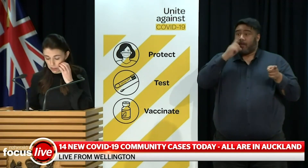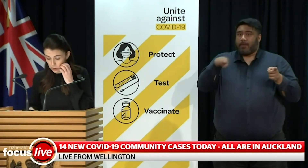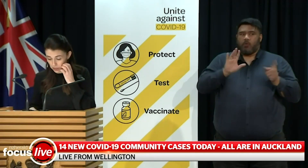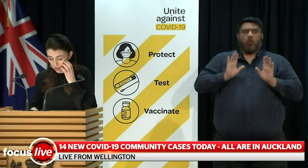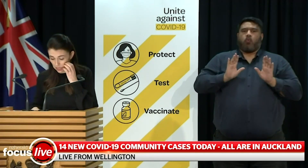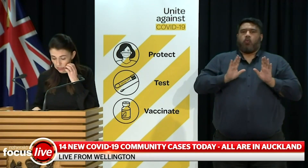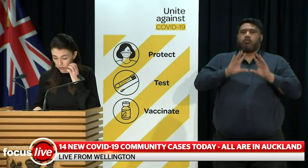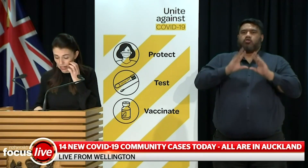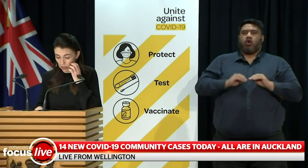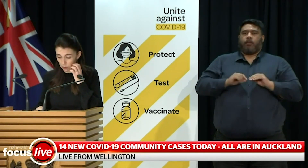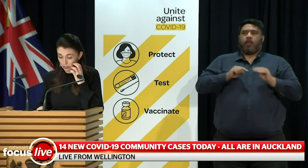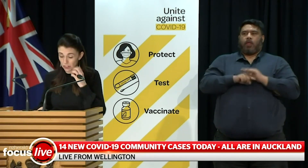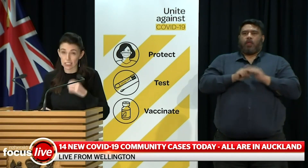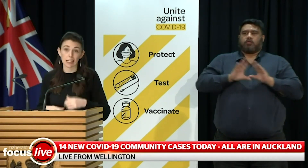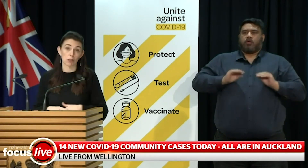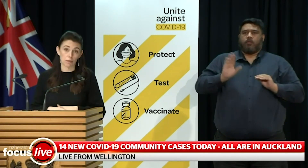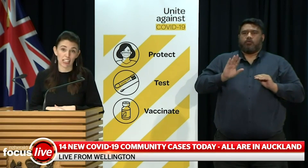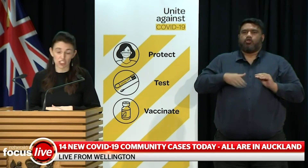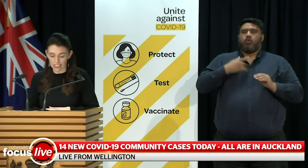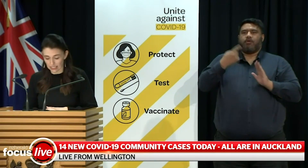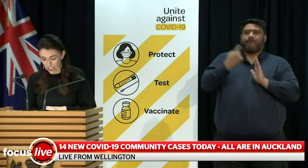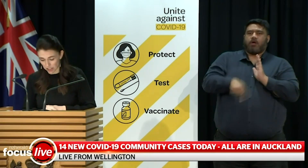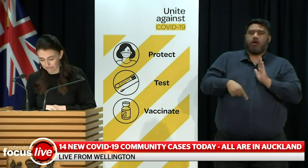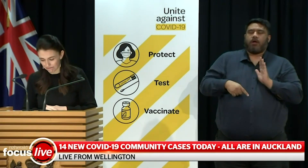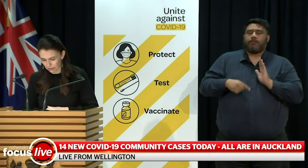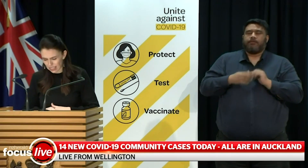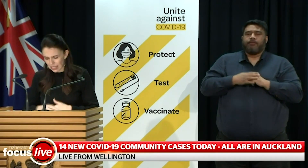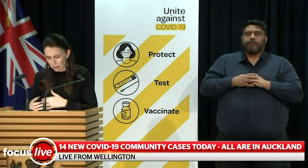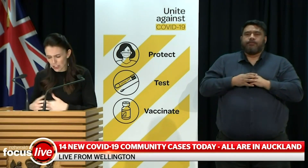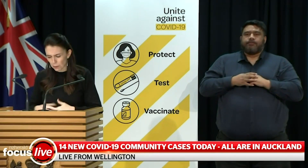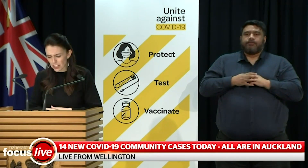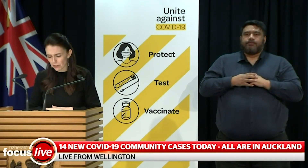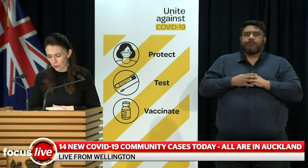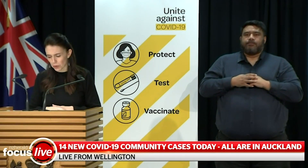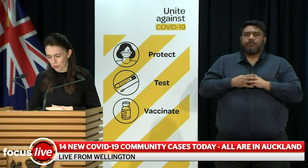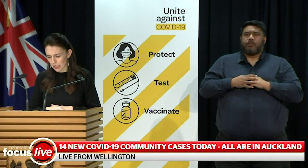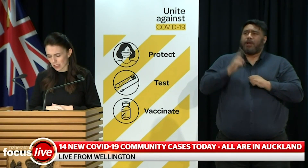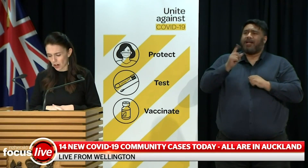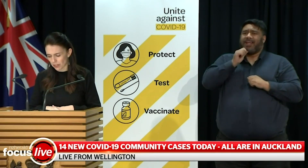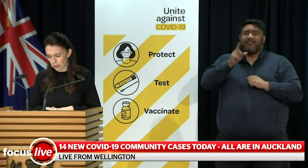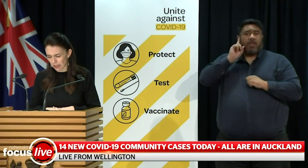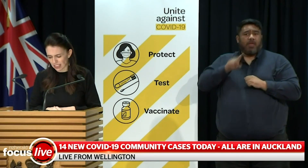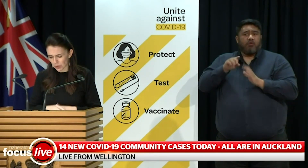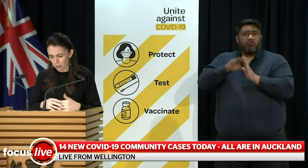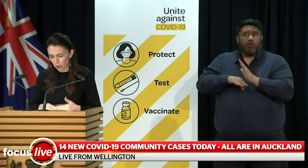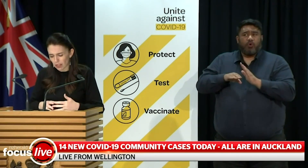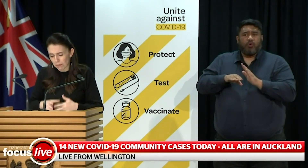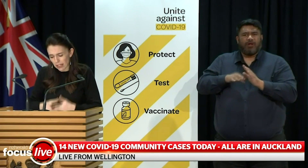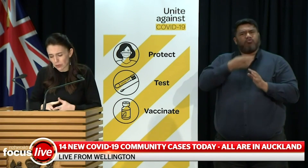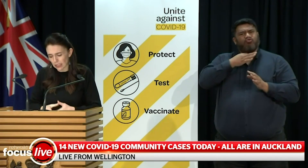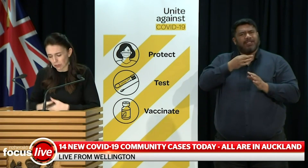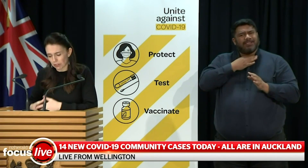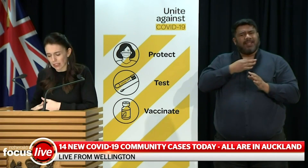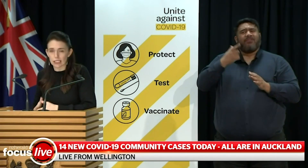we had some issues in this regard when we first established managed isolation. But each breach of the rules risks COVID spreading, so it's